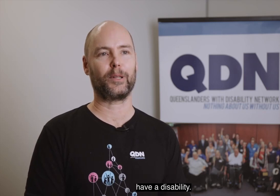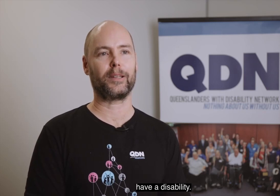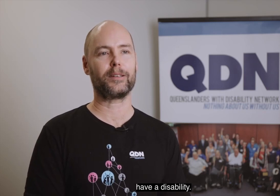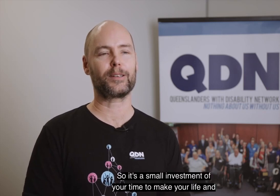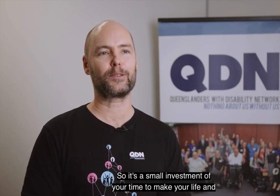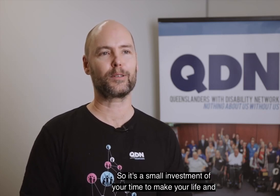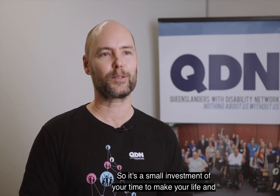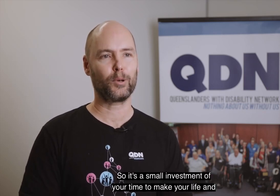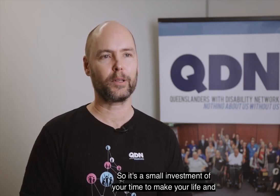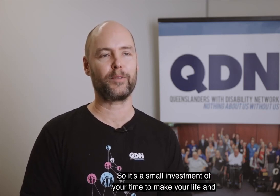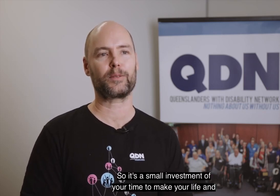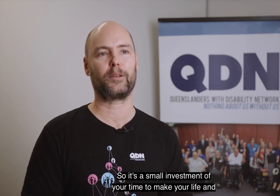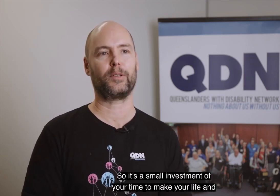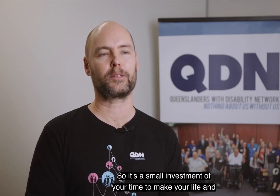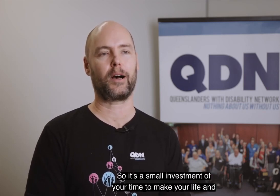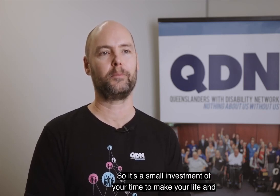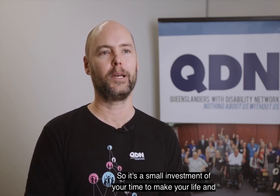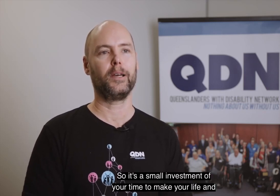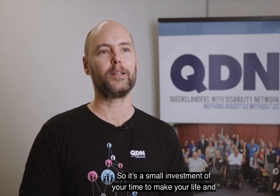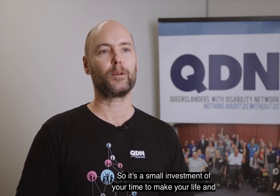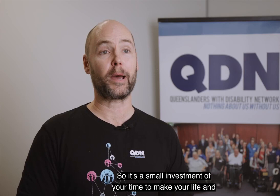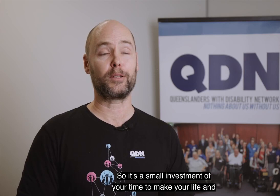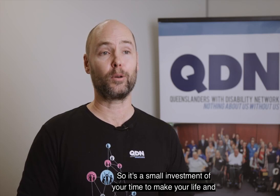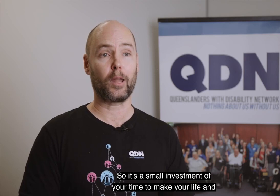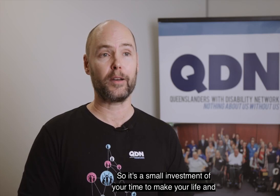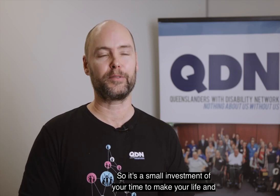disability. So it's a small investment of your time to make your life